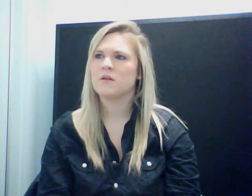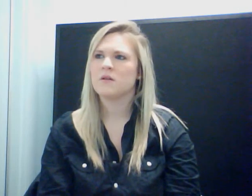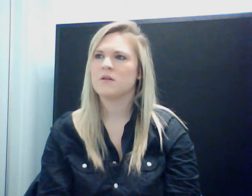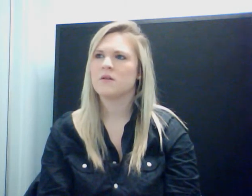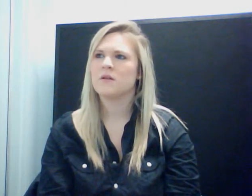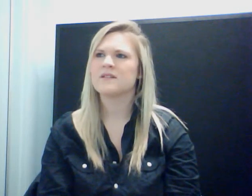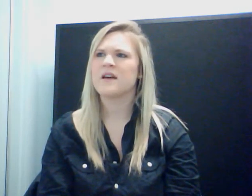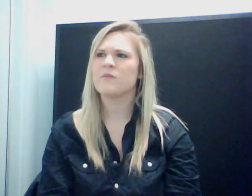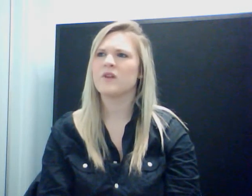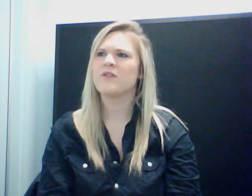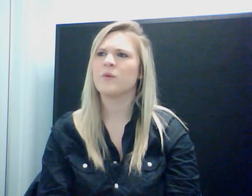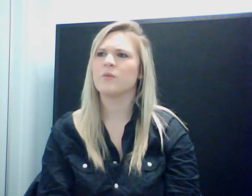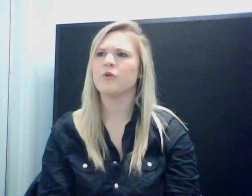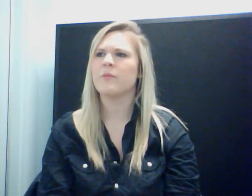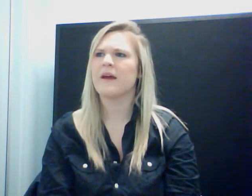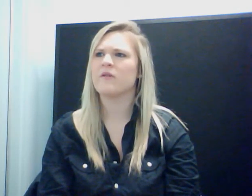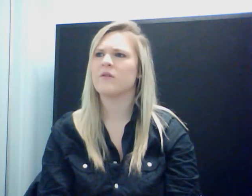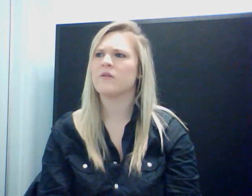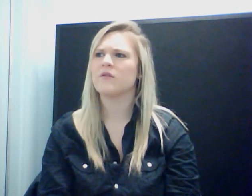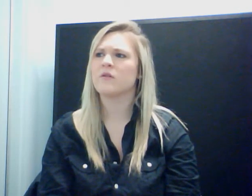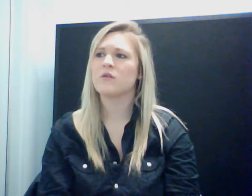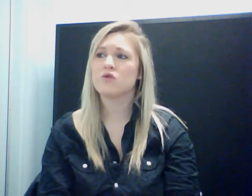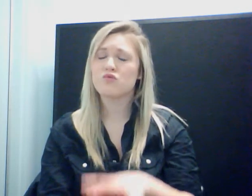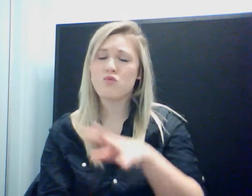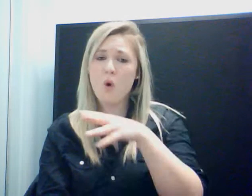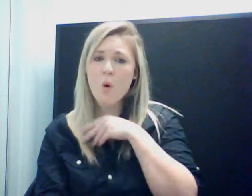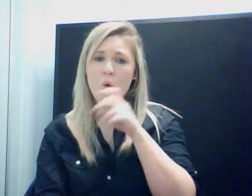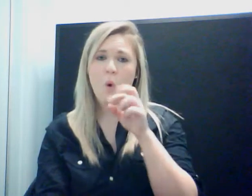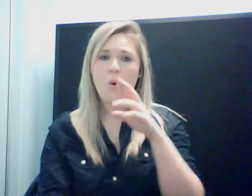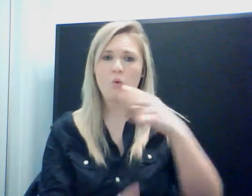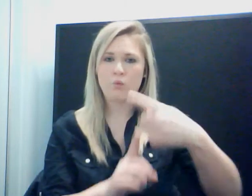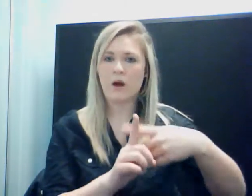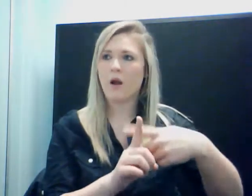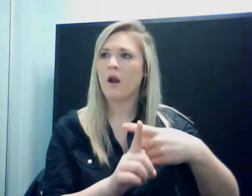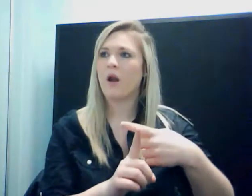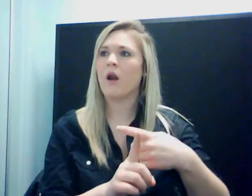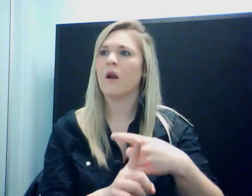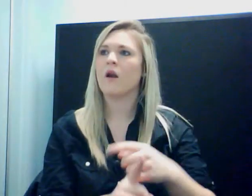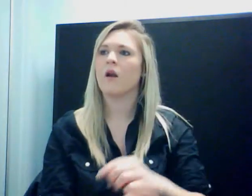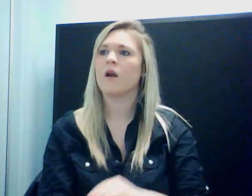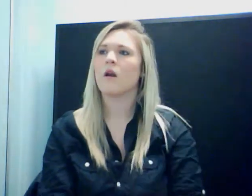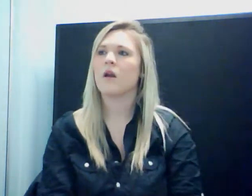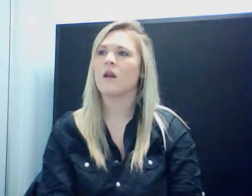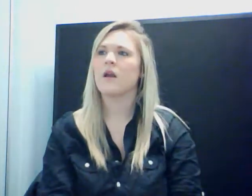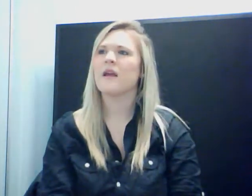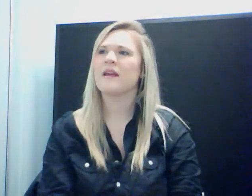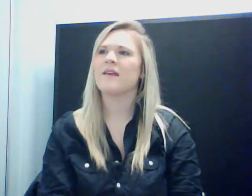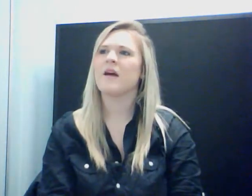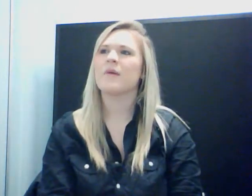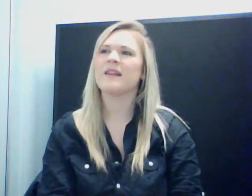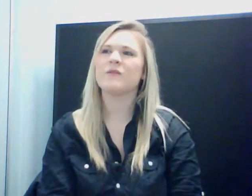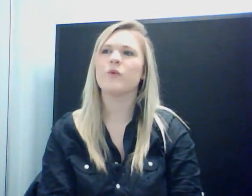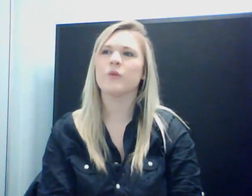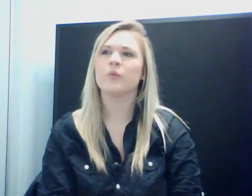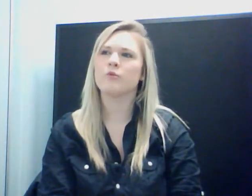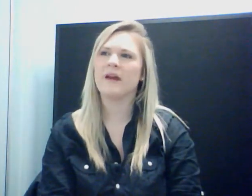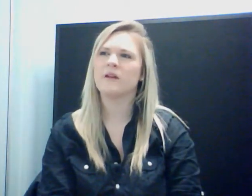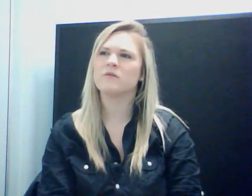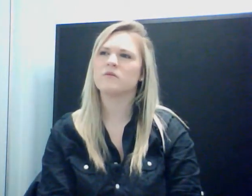you, I said, Because I'm living with a if you roommate. own or rent, and you just go to the one. Yeah, but I live with a roommate.